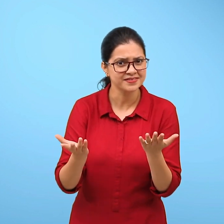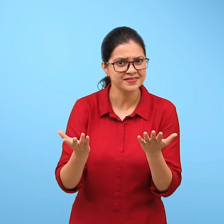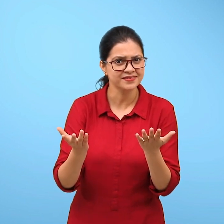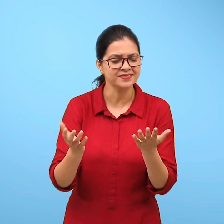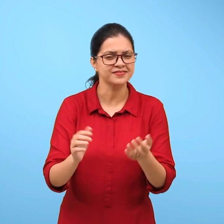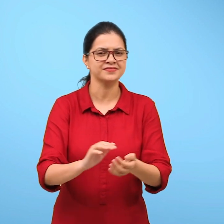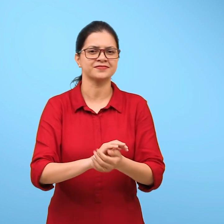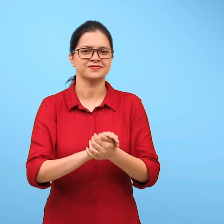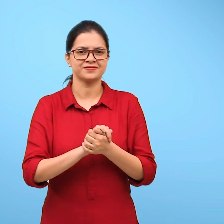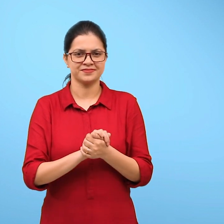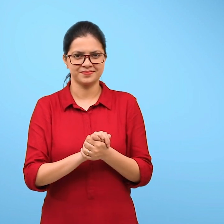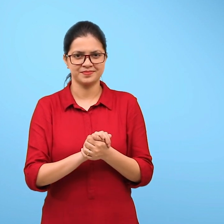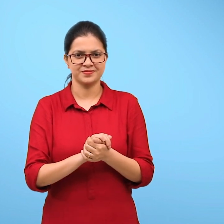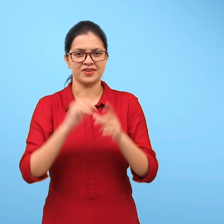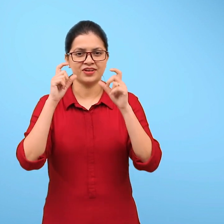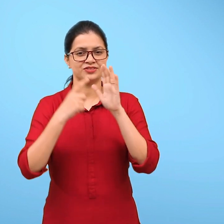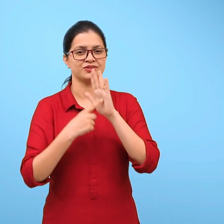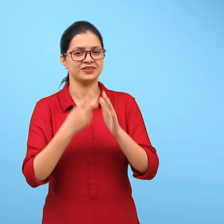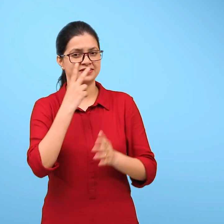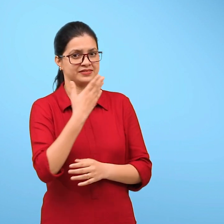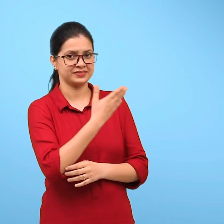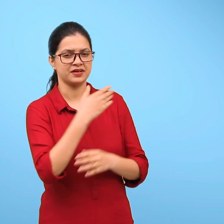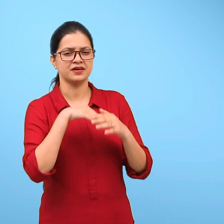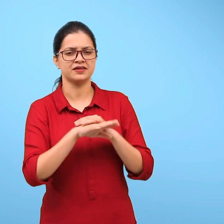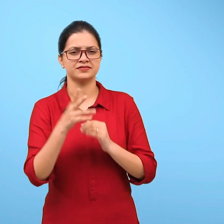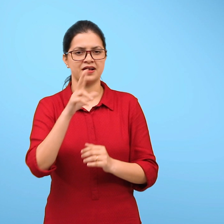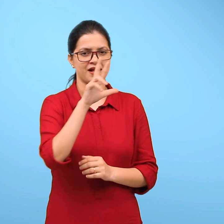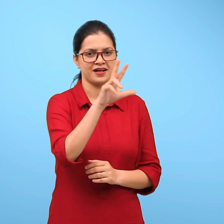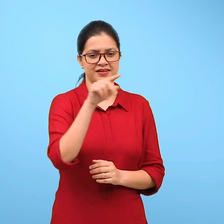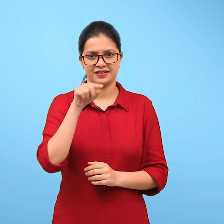portions above it? Figure 8.16.